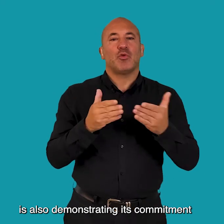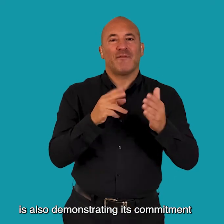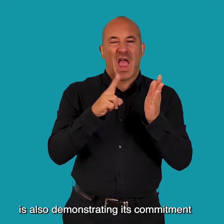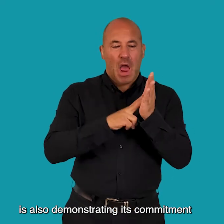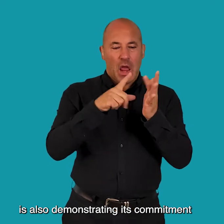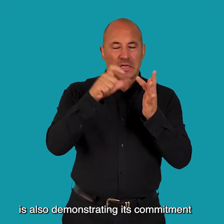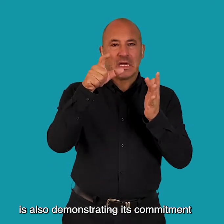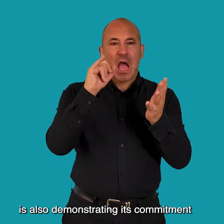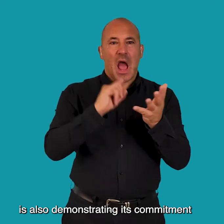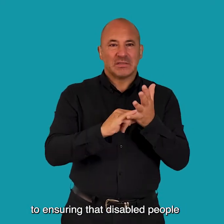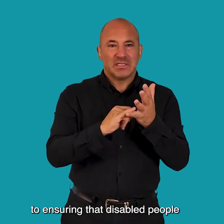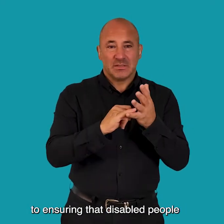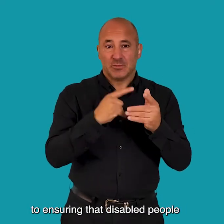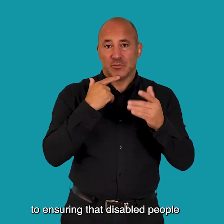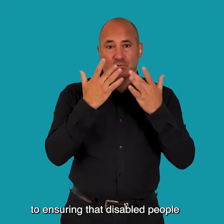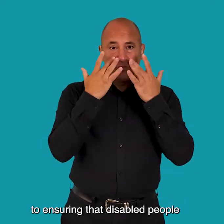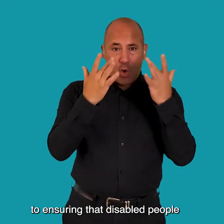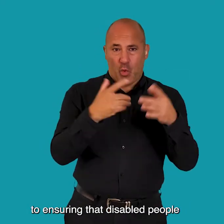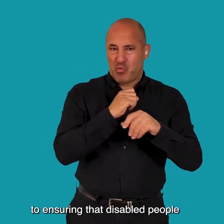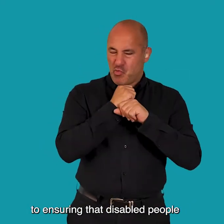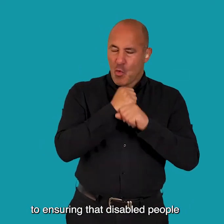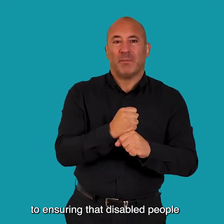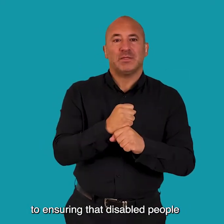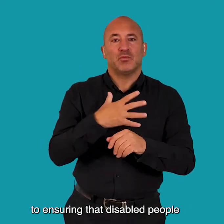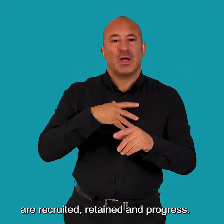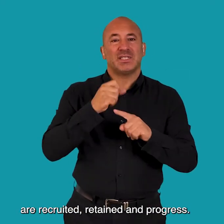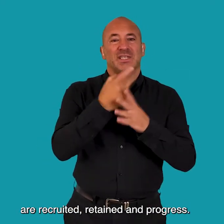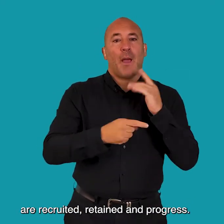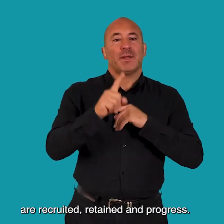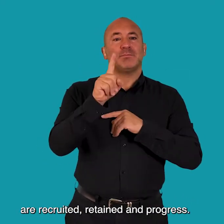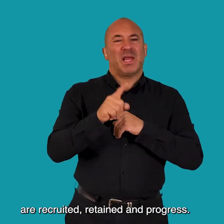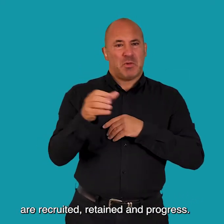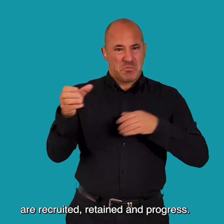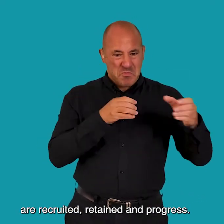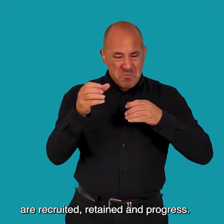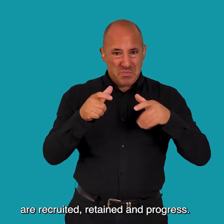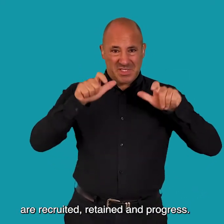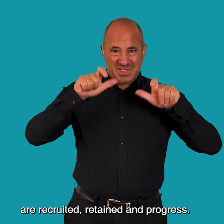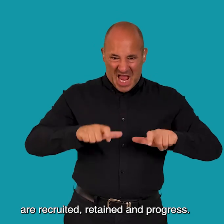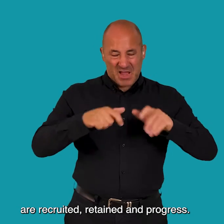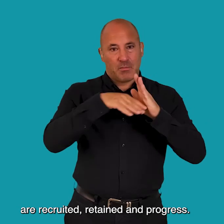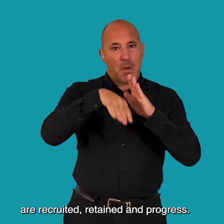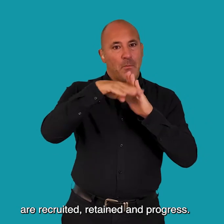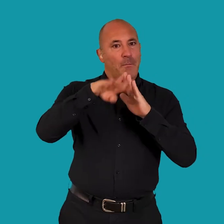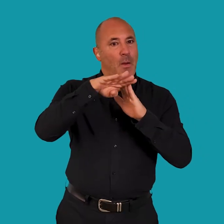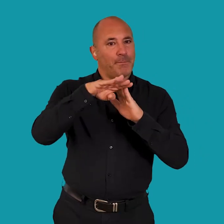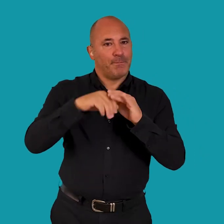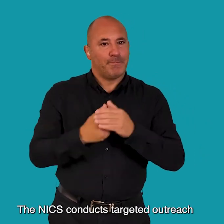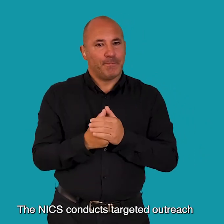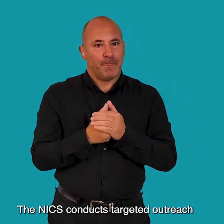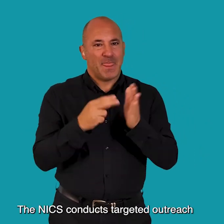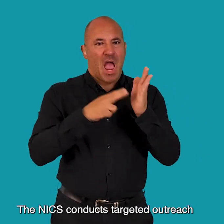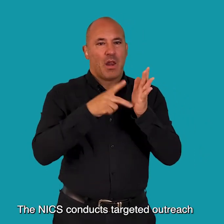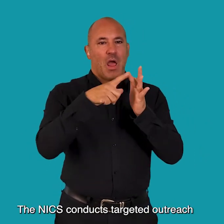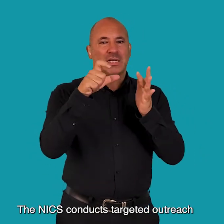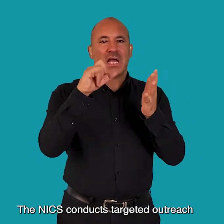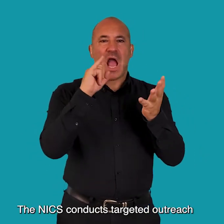demonstrating its commitment to ensuring that disabled people are recruited, retained and progress. The NICS conducts